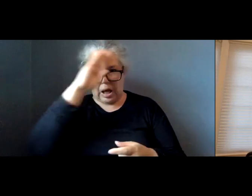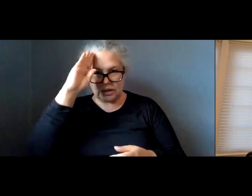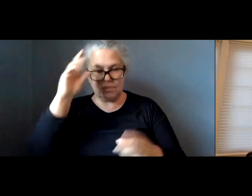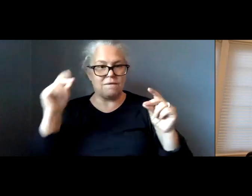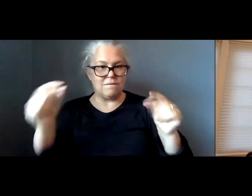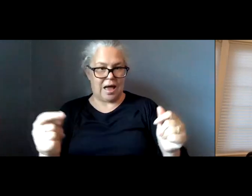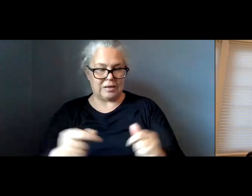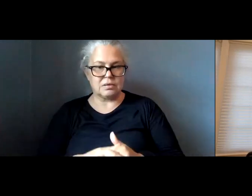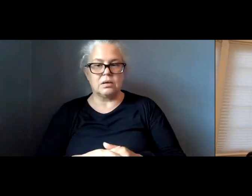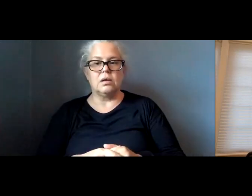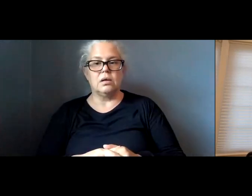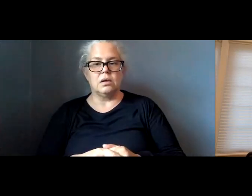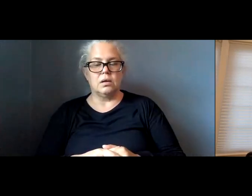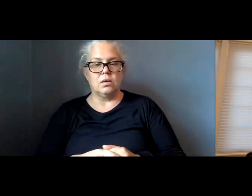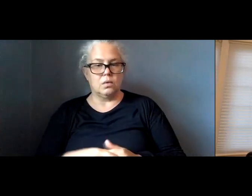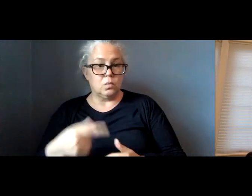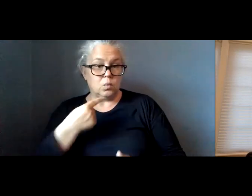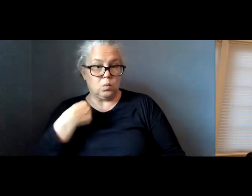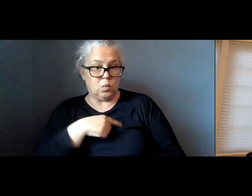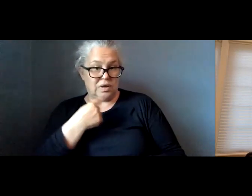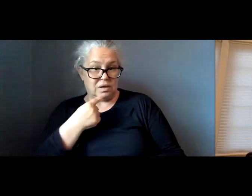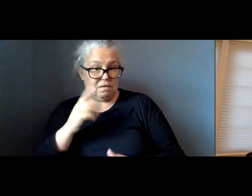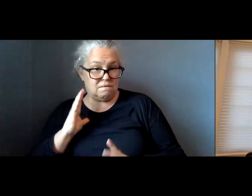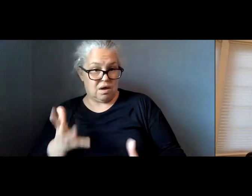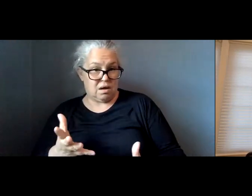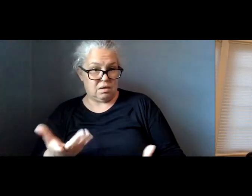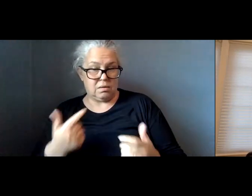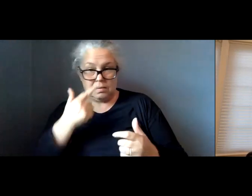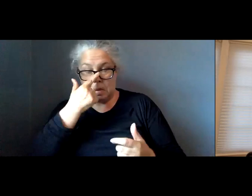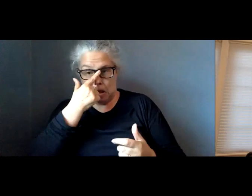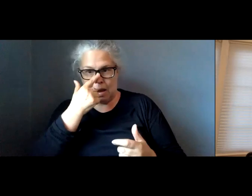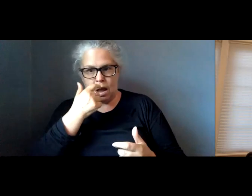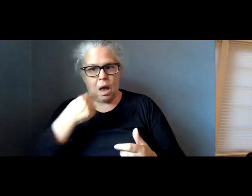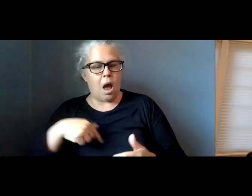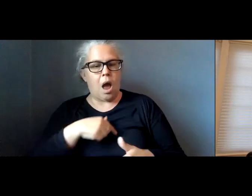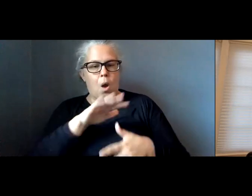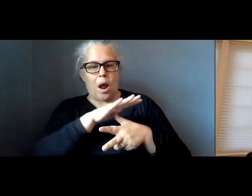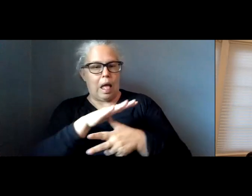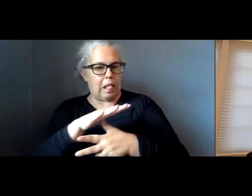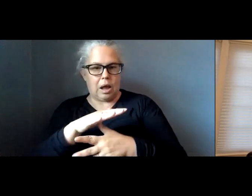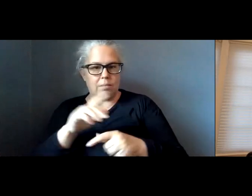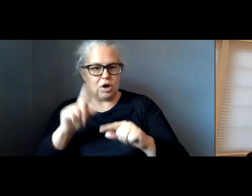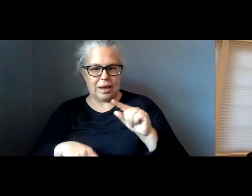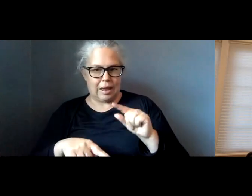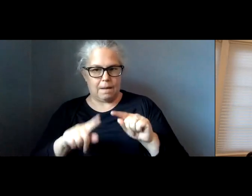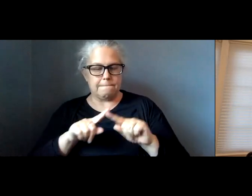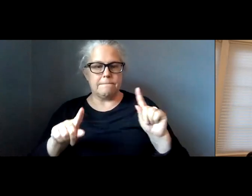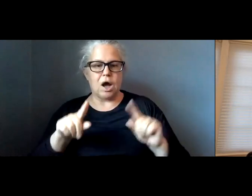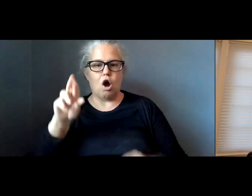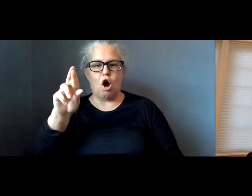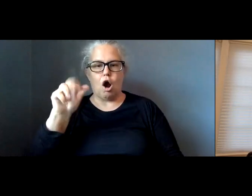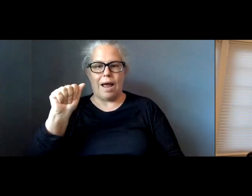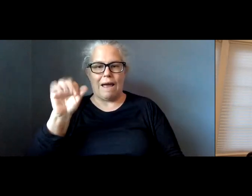quickly. And I said, yeah, okay, that's fine. And he said, our helicopter can't do much, but the RAF is